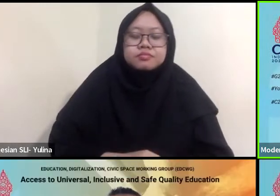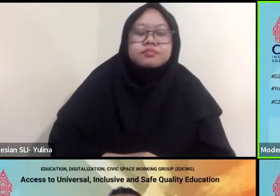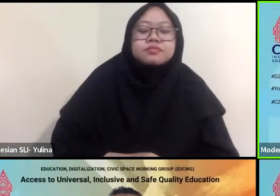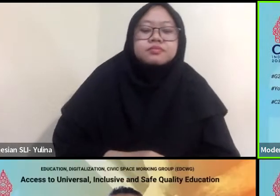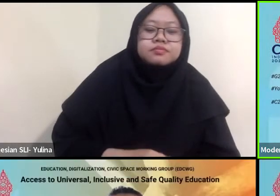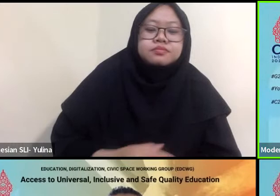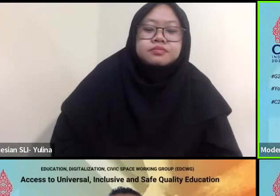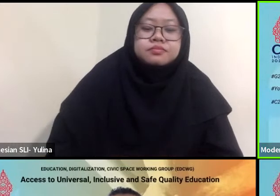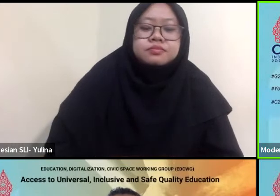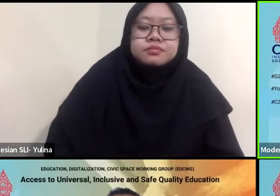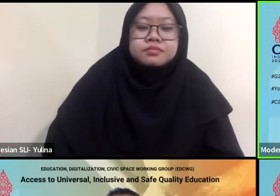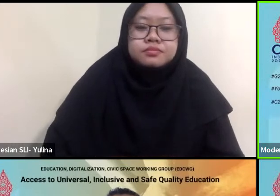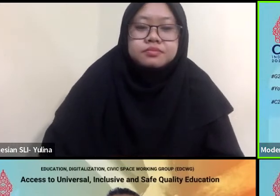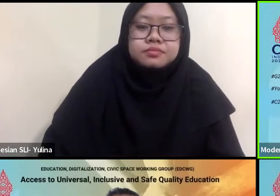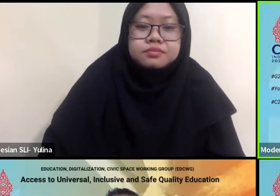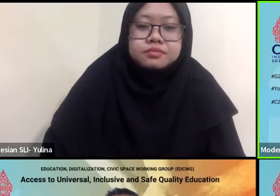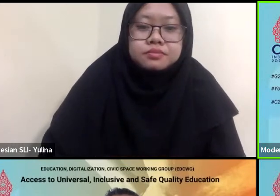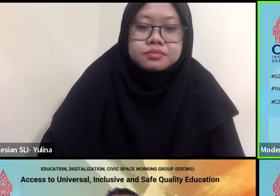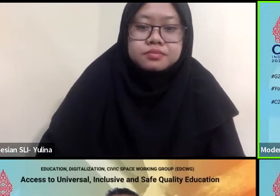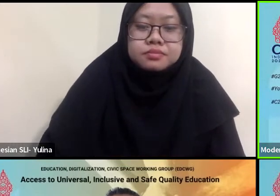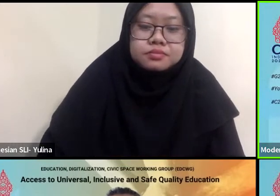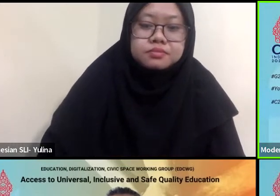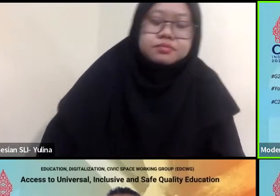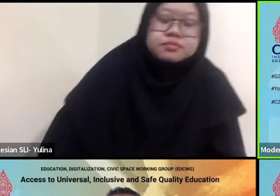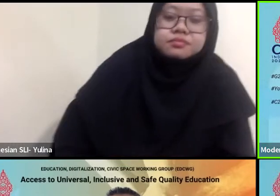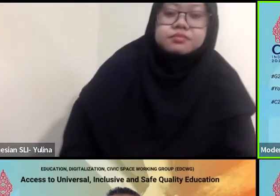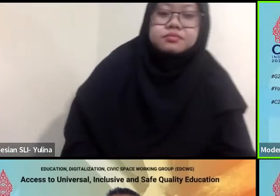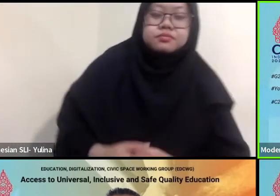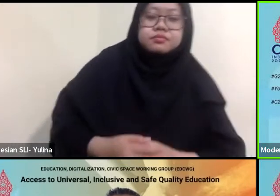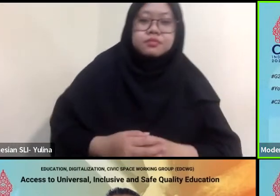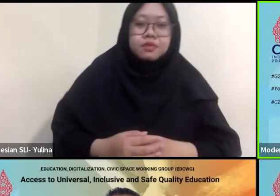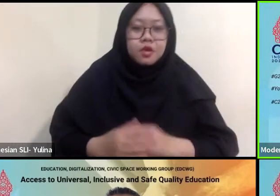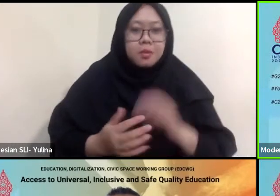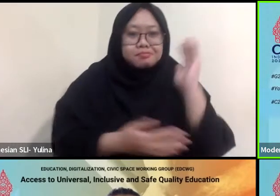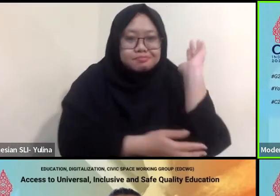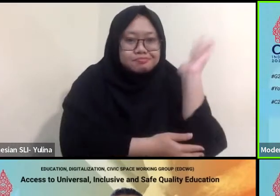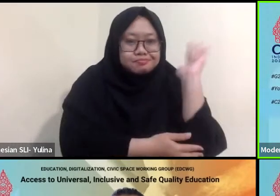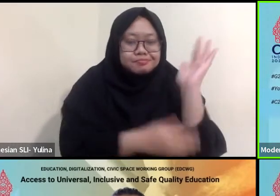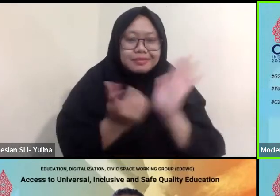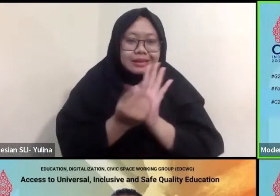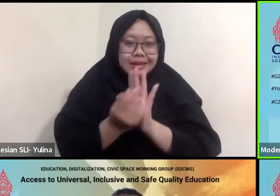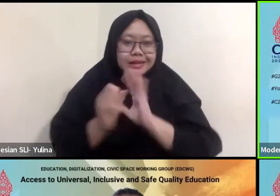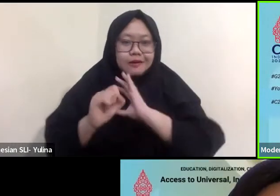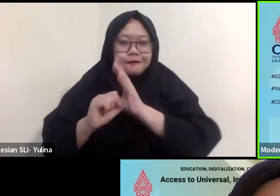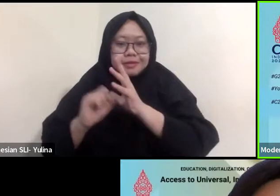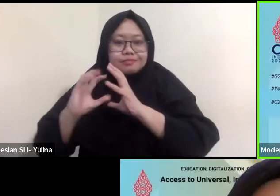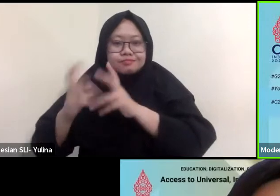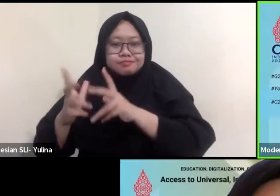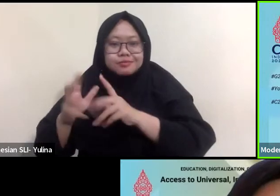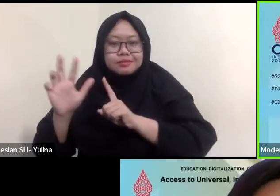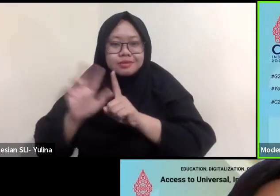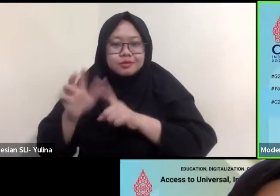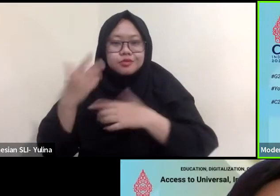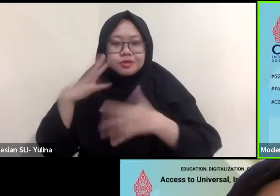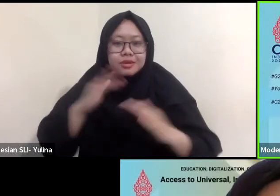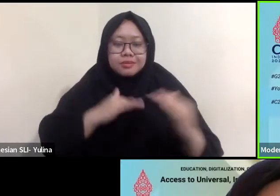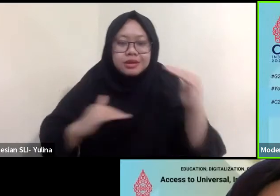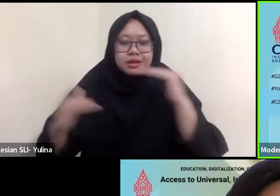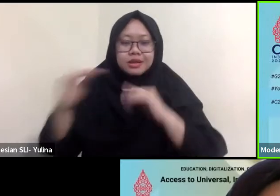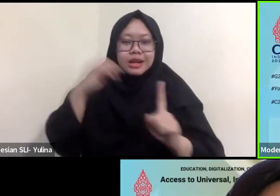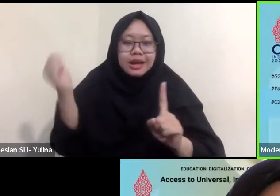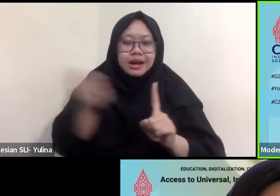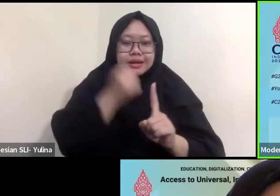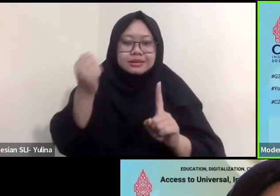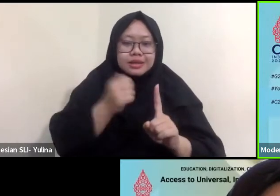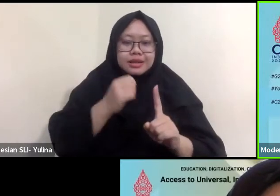speech that the COVID-19 has led to the rising number of online violence and child marriage. So I wanna know